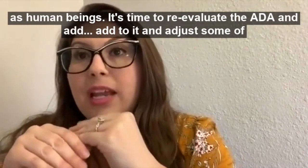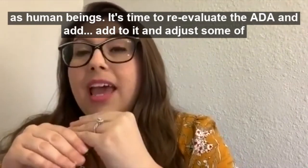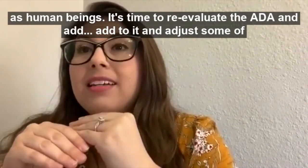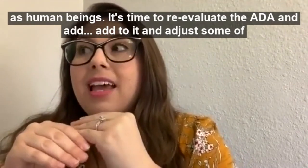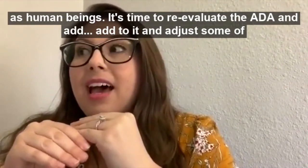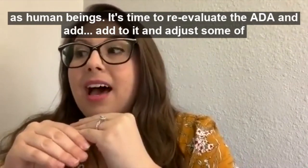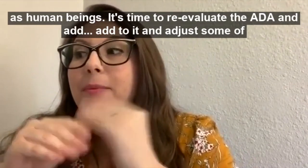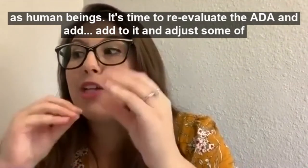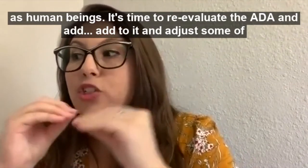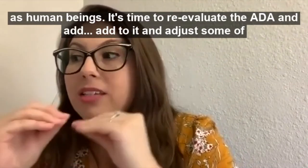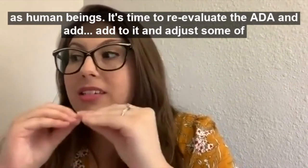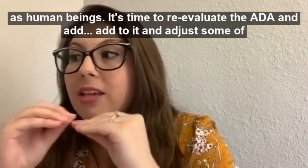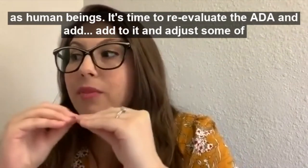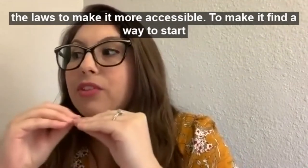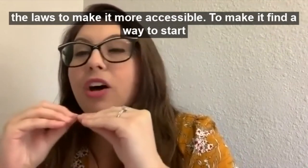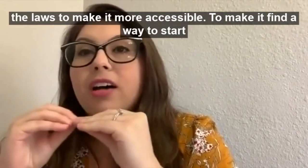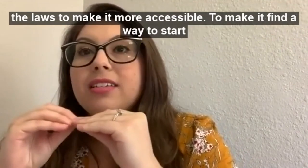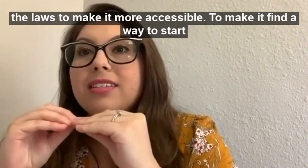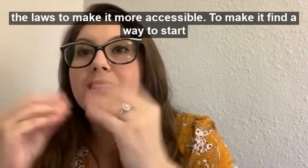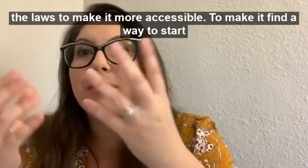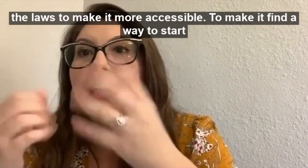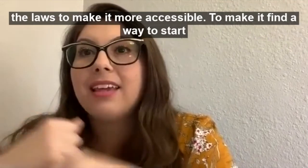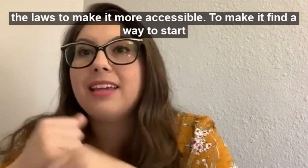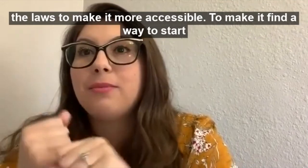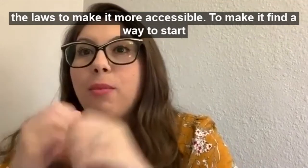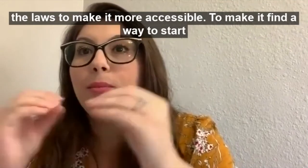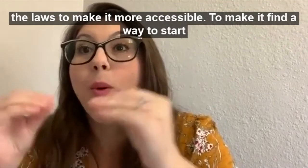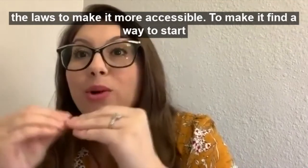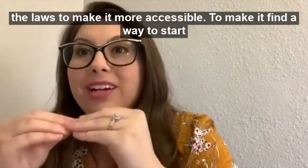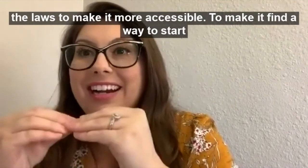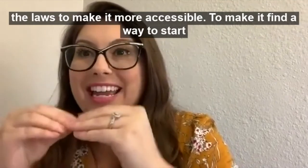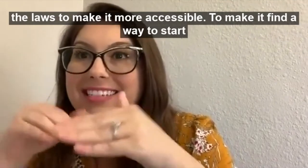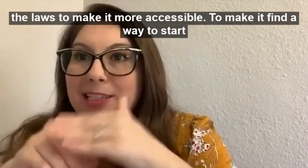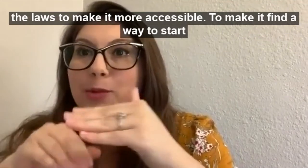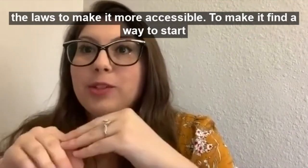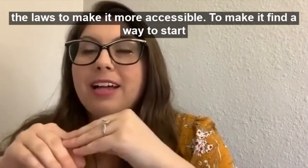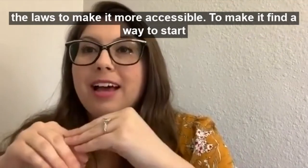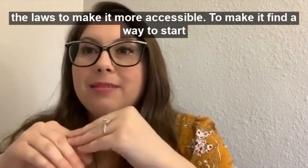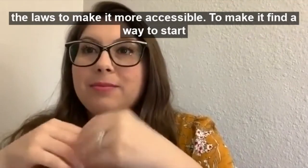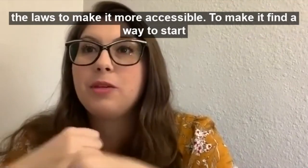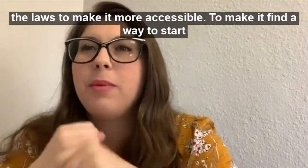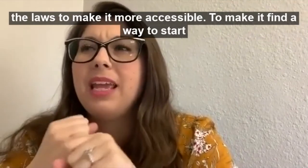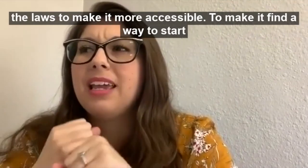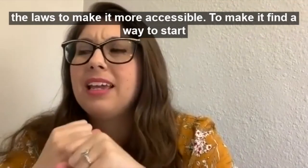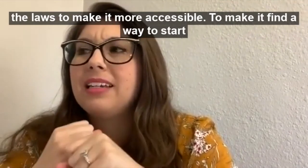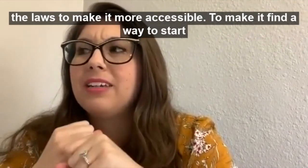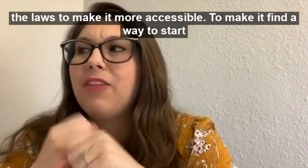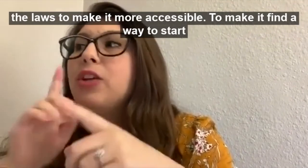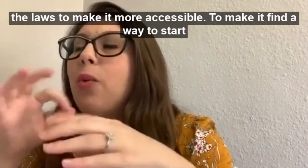And adjust some of the laws to make it more accessible, to make it, find a way